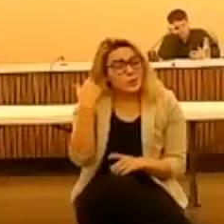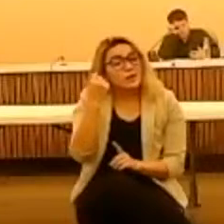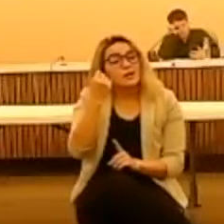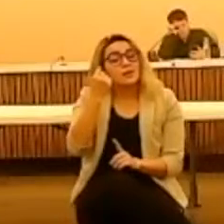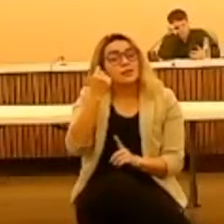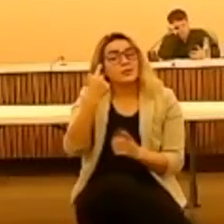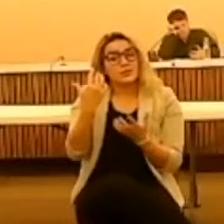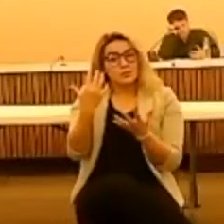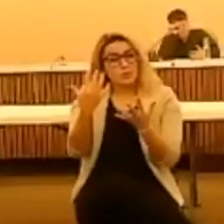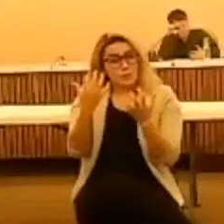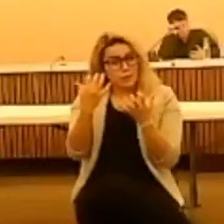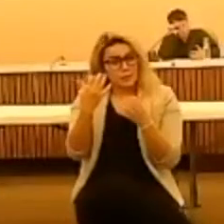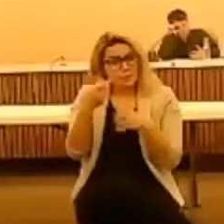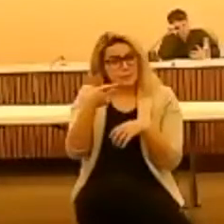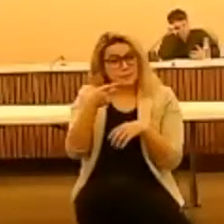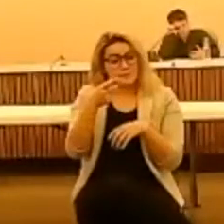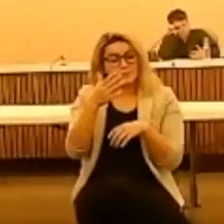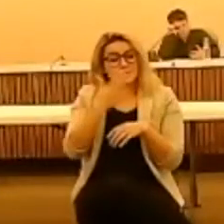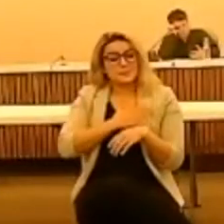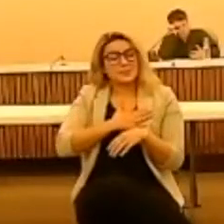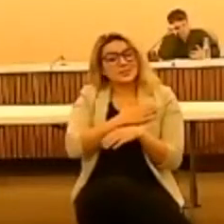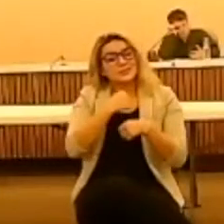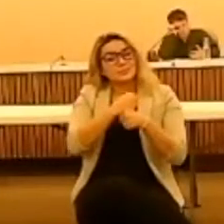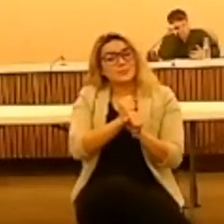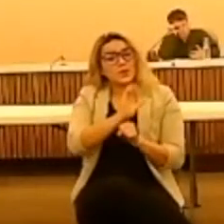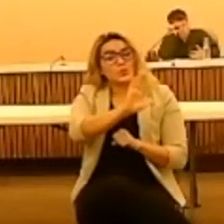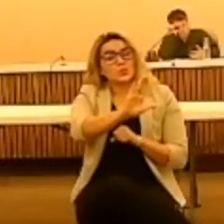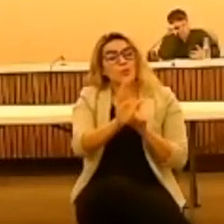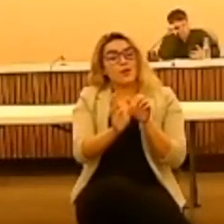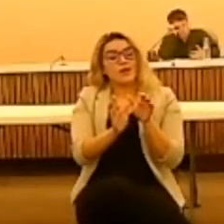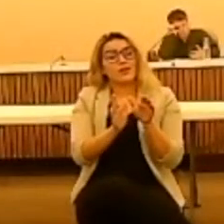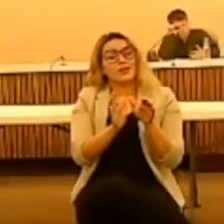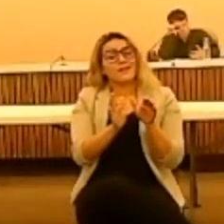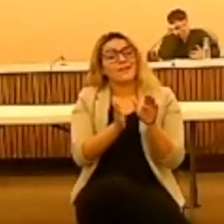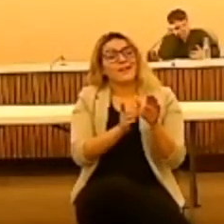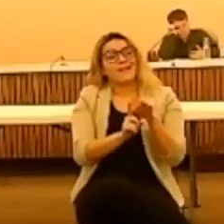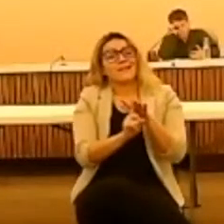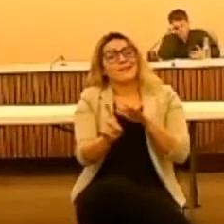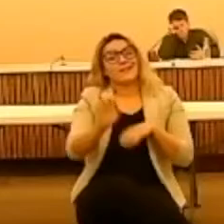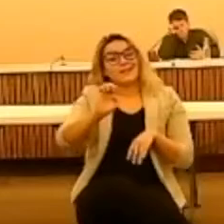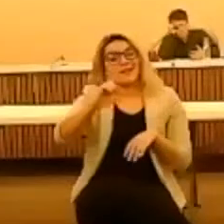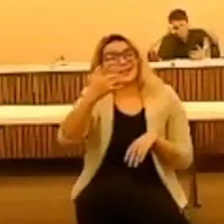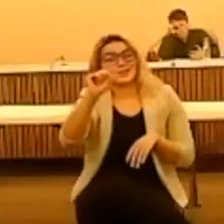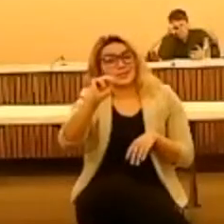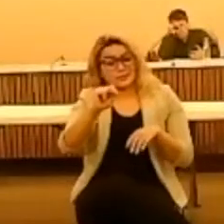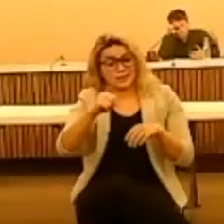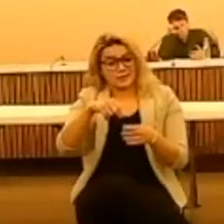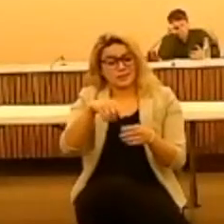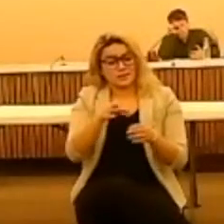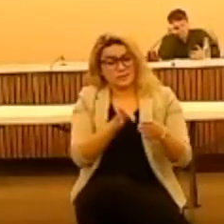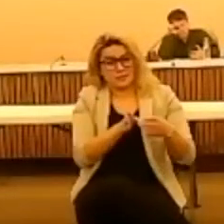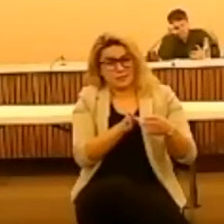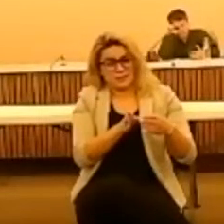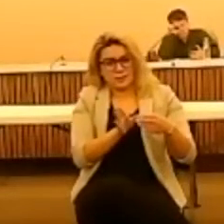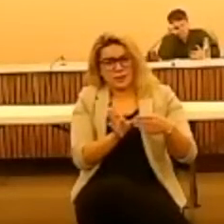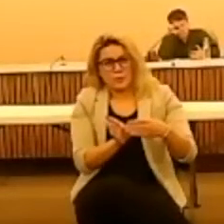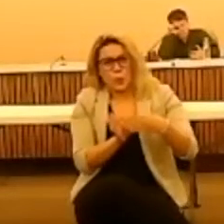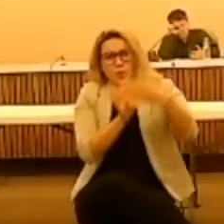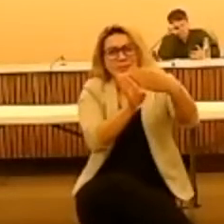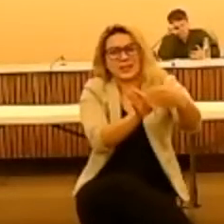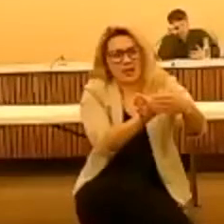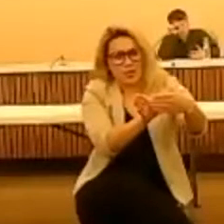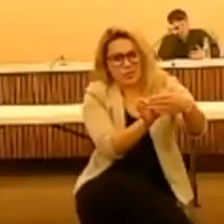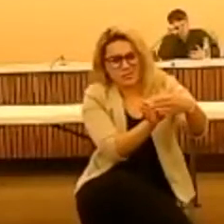possible, can that exit be moved further down where there's more land across the